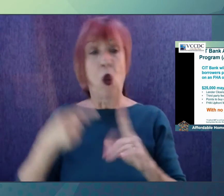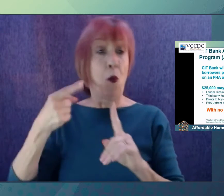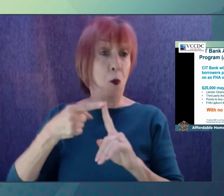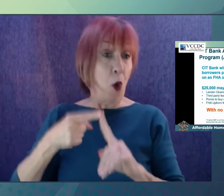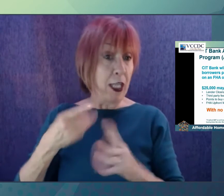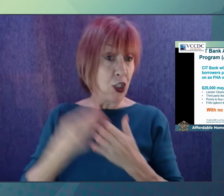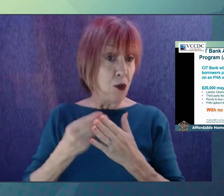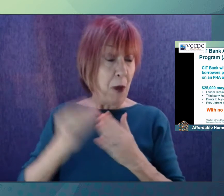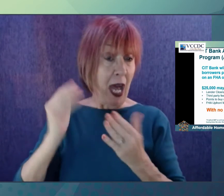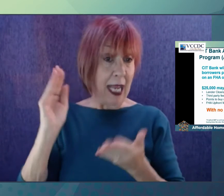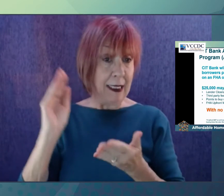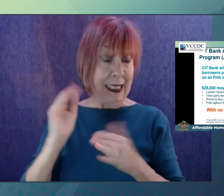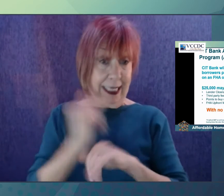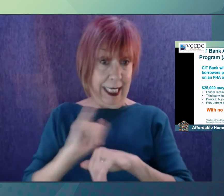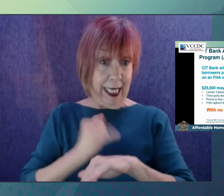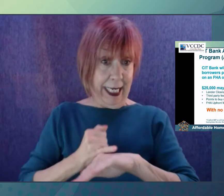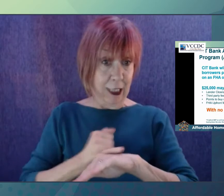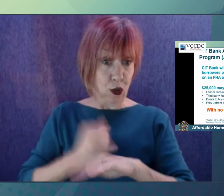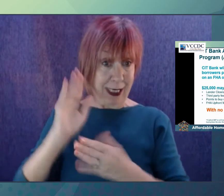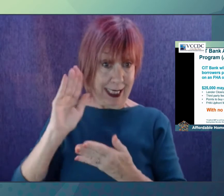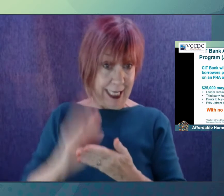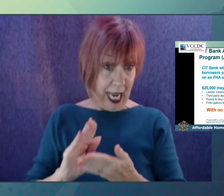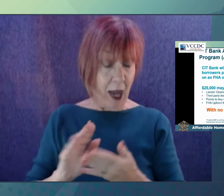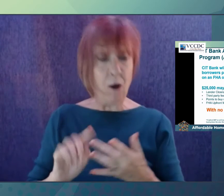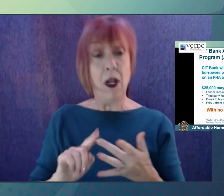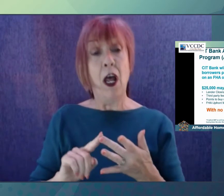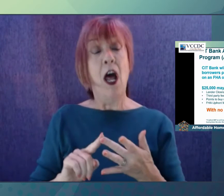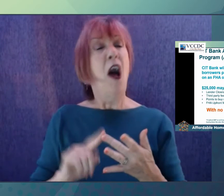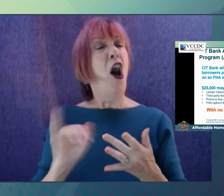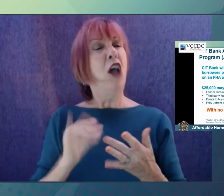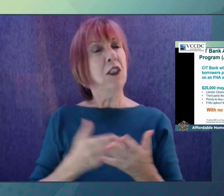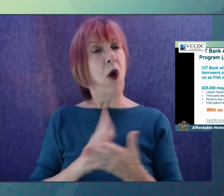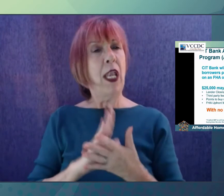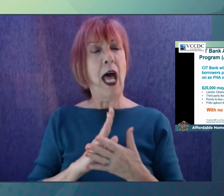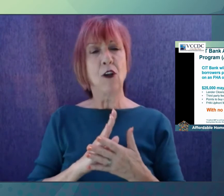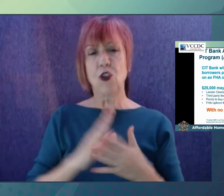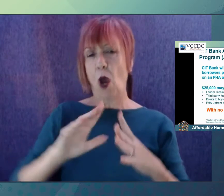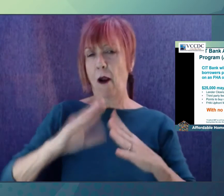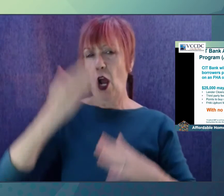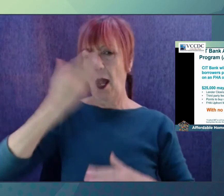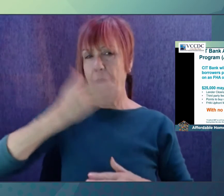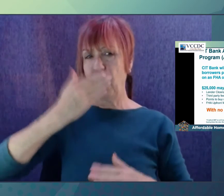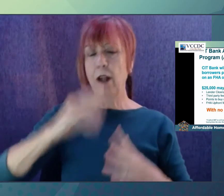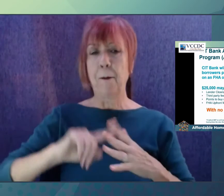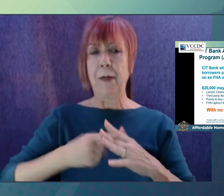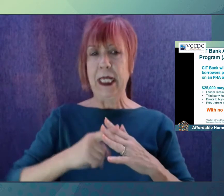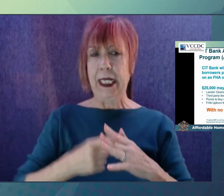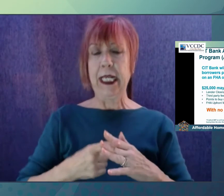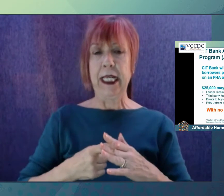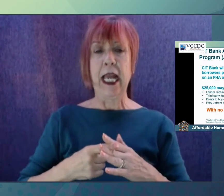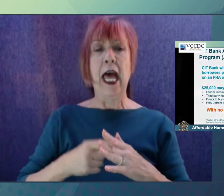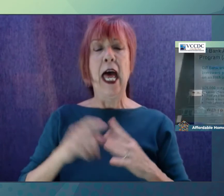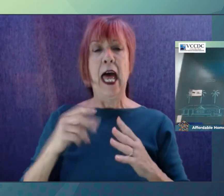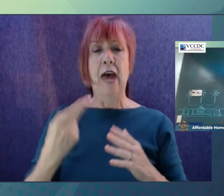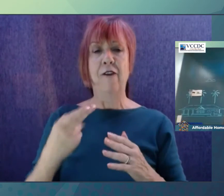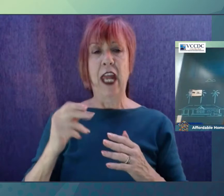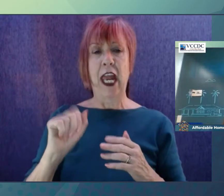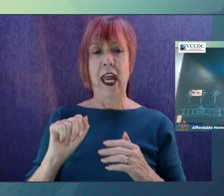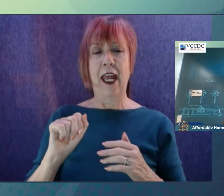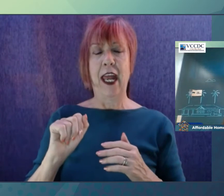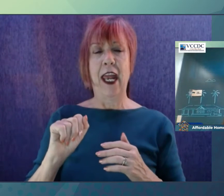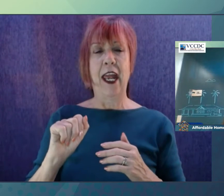buy down the interest rate, and we also allow it to cover our upfront MIP on the FHA program. There's